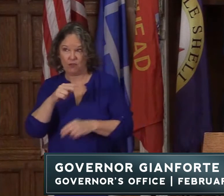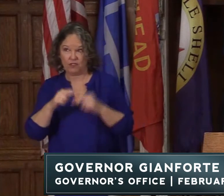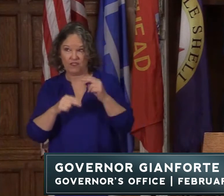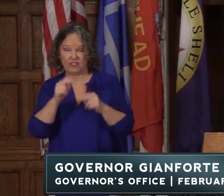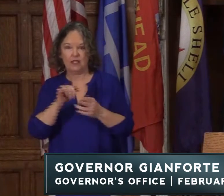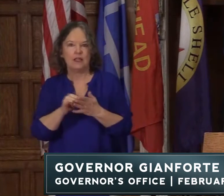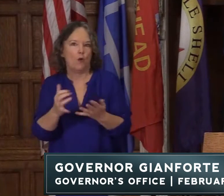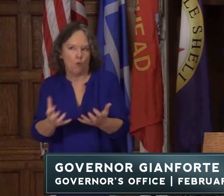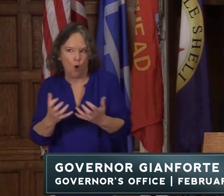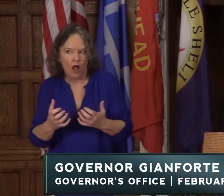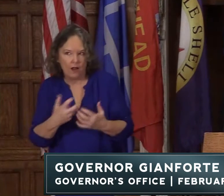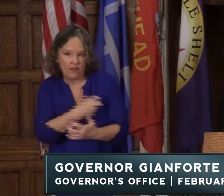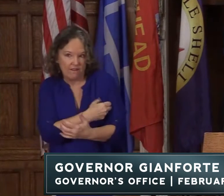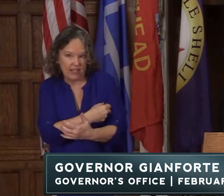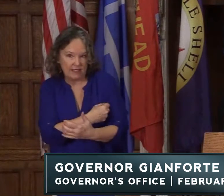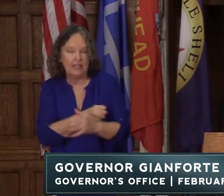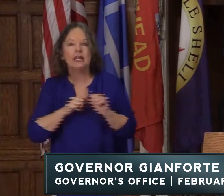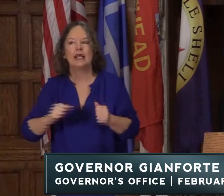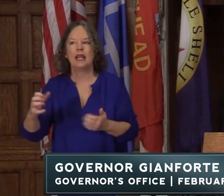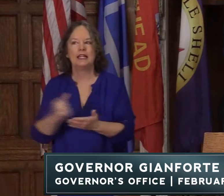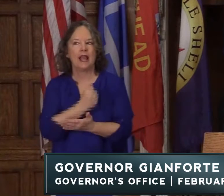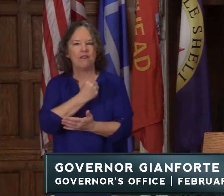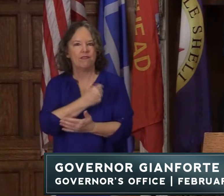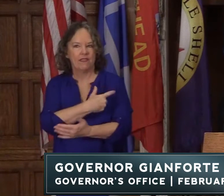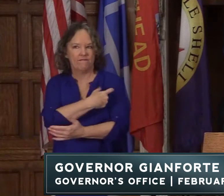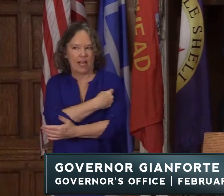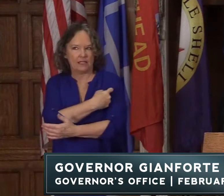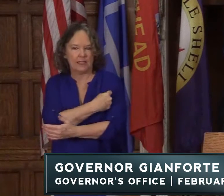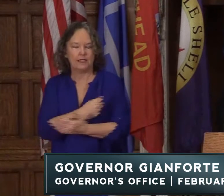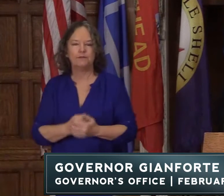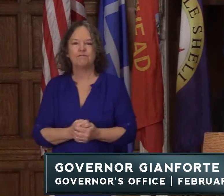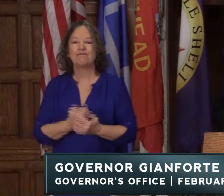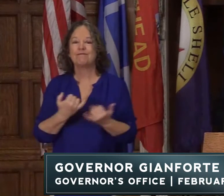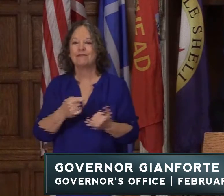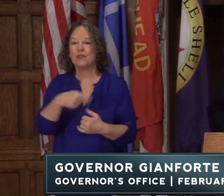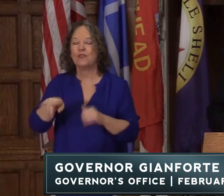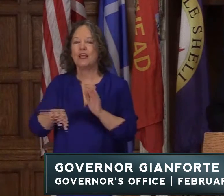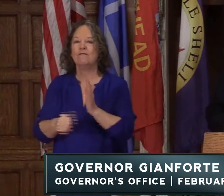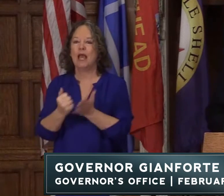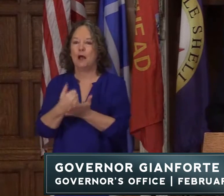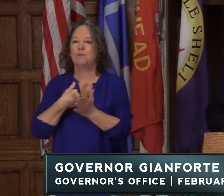the vaccine get the vaccine. And now they've helped us identify nearly